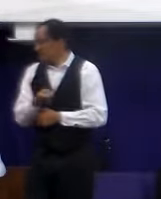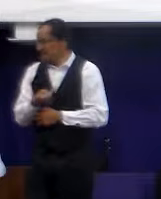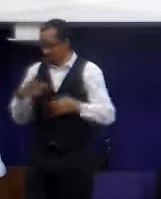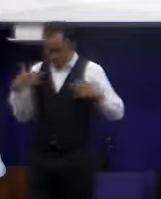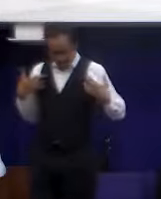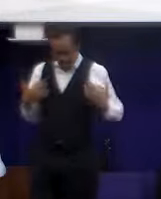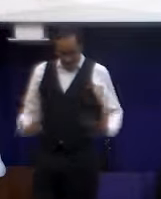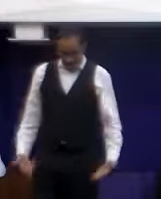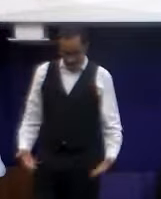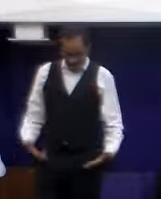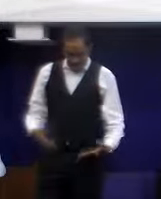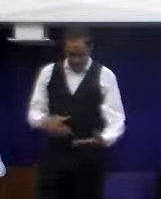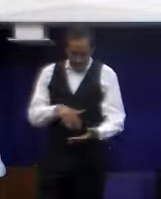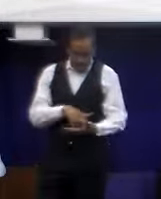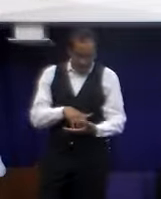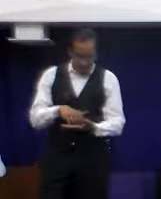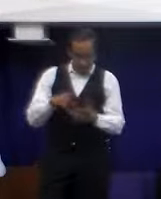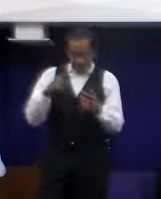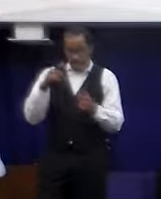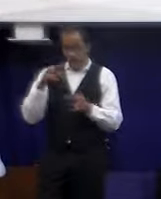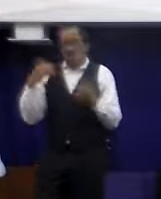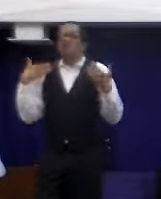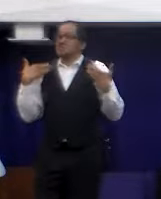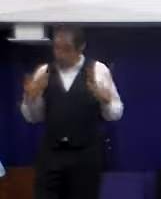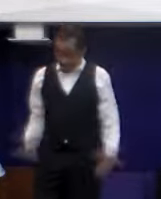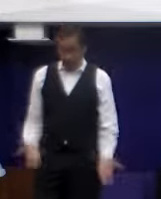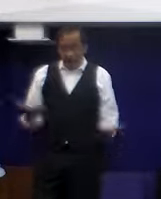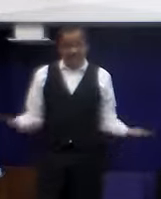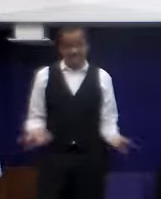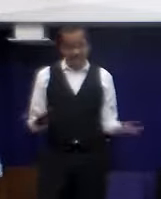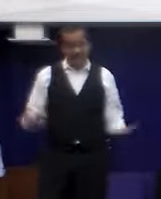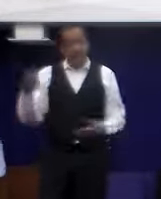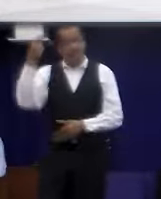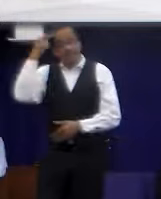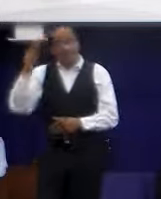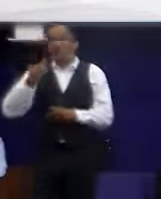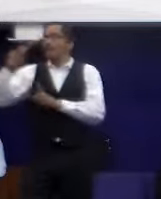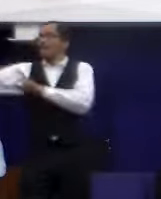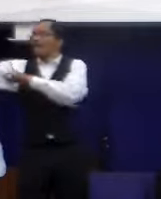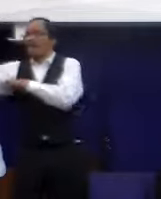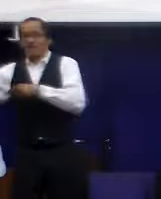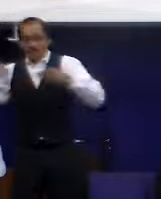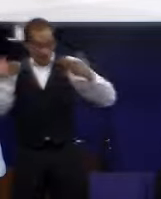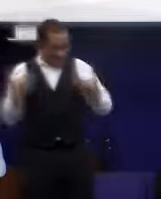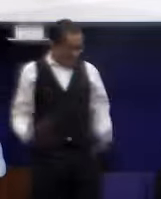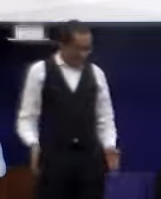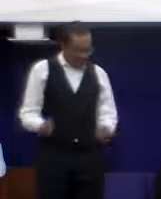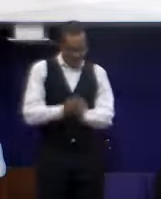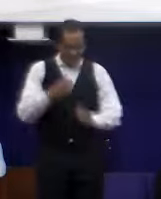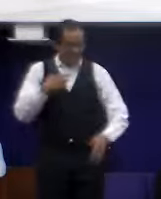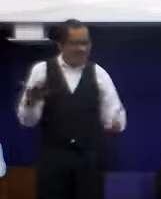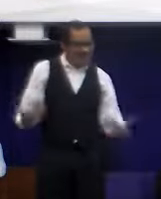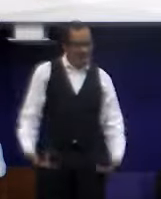is here with me, but your mind is on the other side of town. Right. In the old days, you sang that song. Your body is here with me. Your body is here with